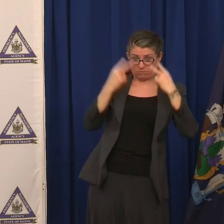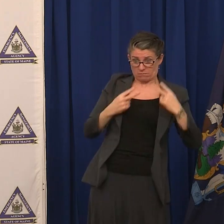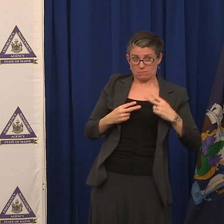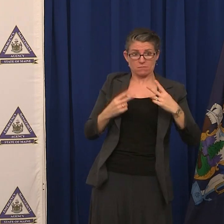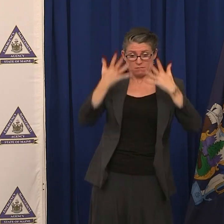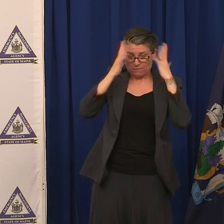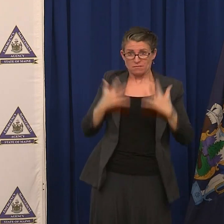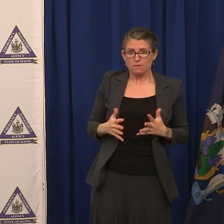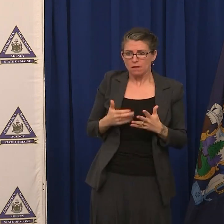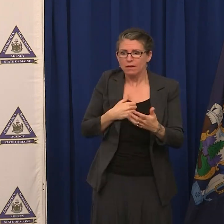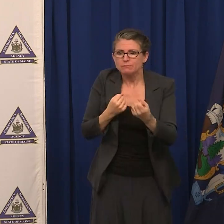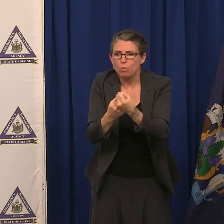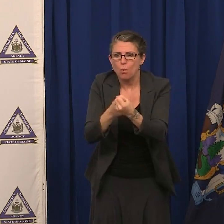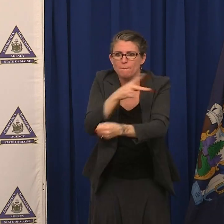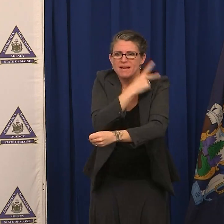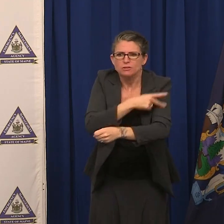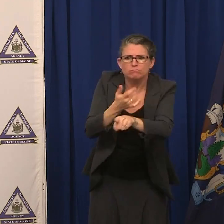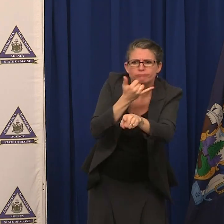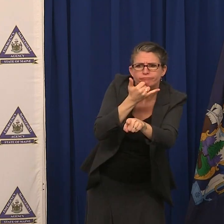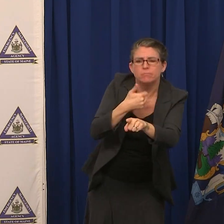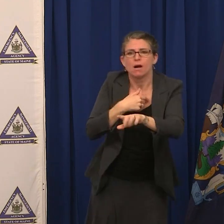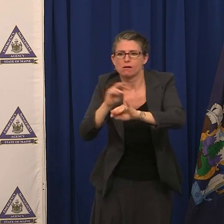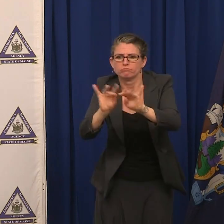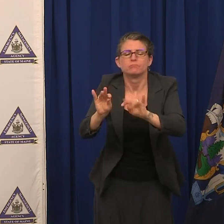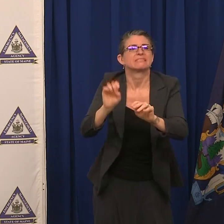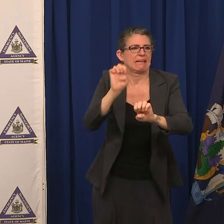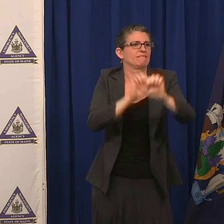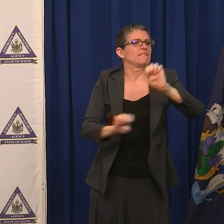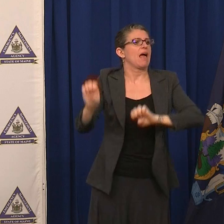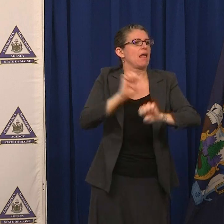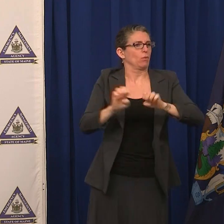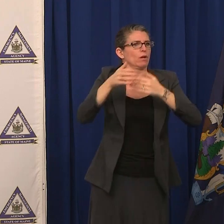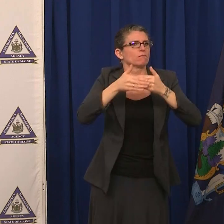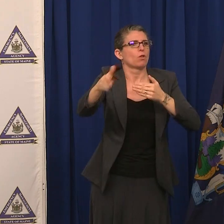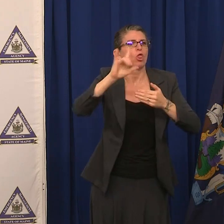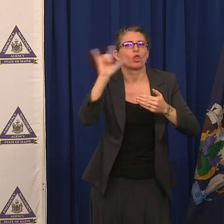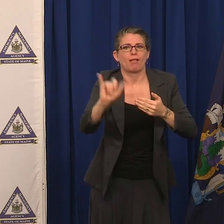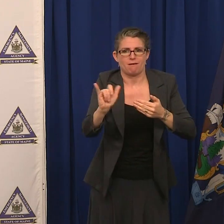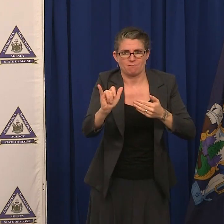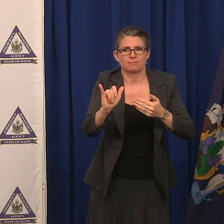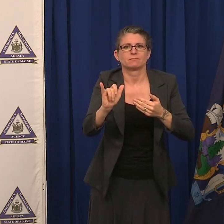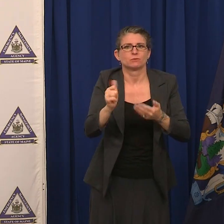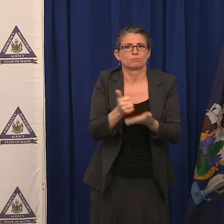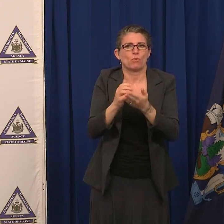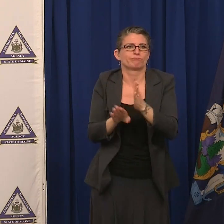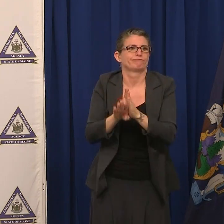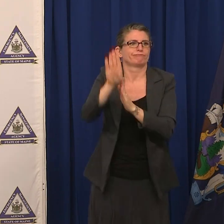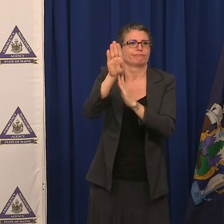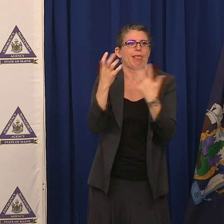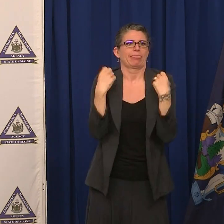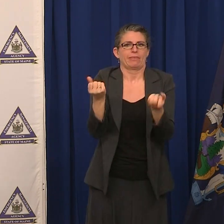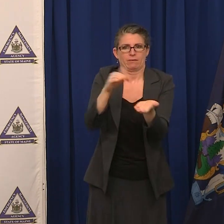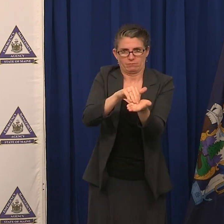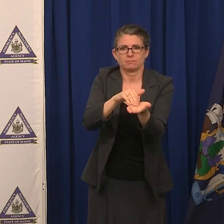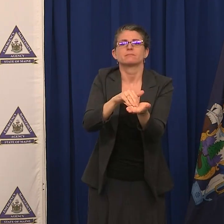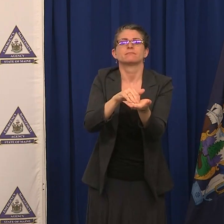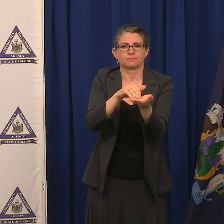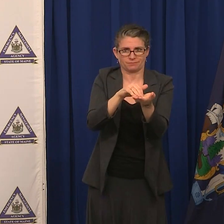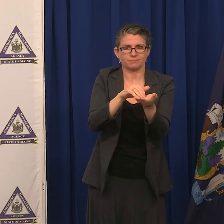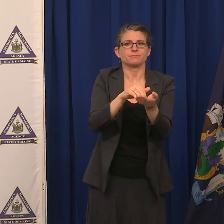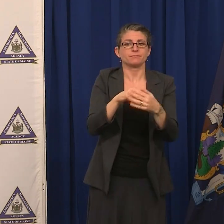COVID-19. About a week ago, as I've reported, Maine CDC distributed its first cache